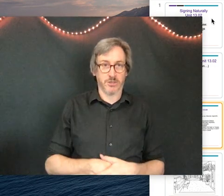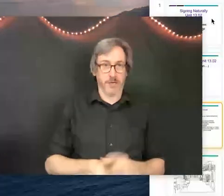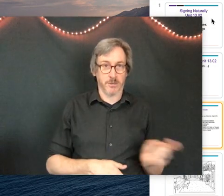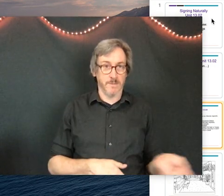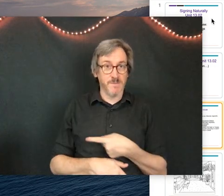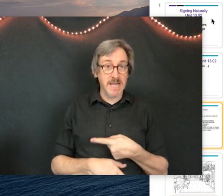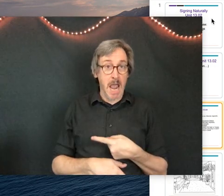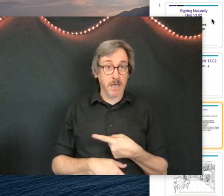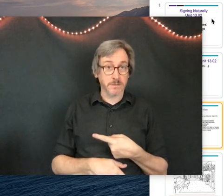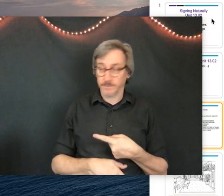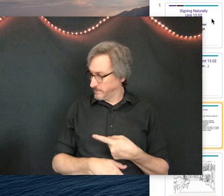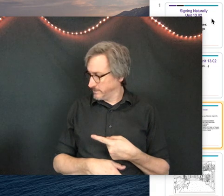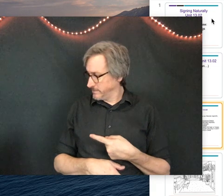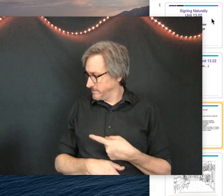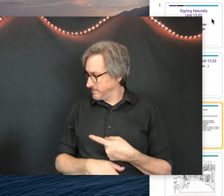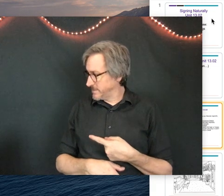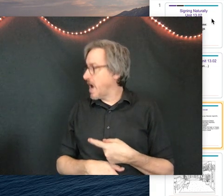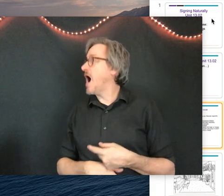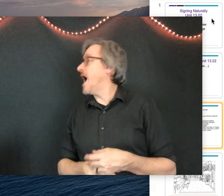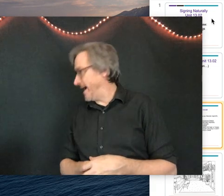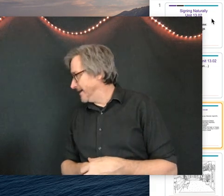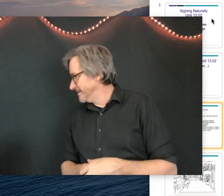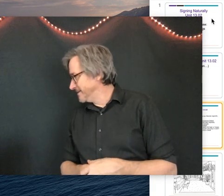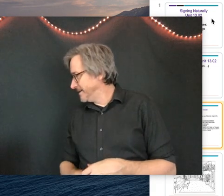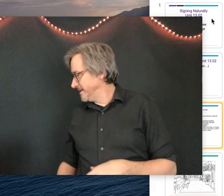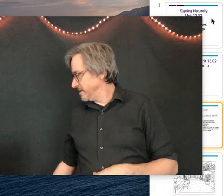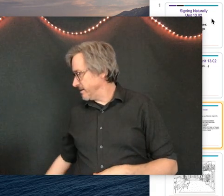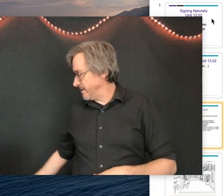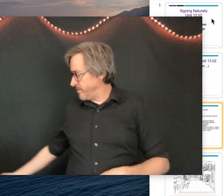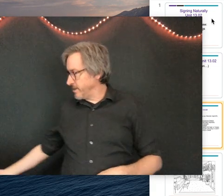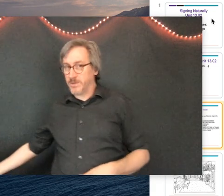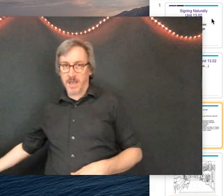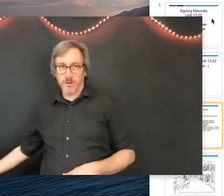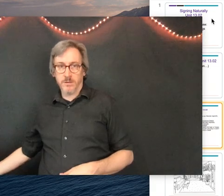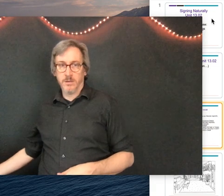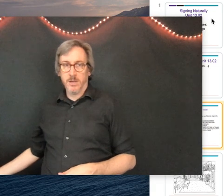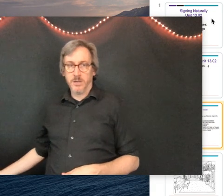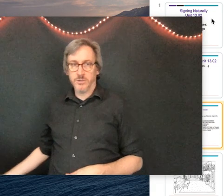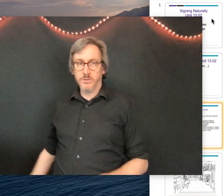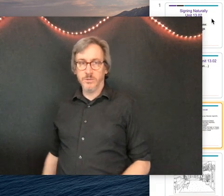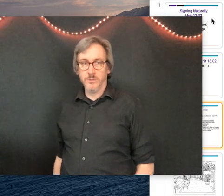the picture. Here comes my cat. Hi. Let me bring you into camera.